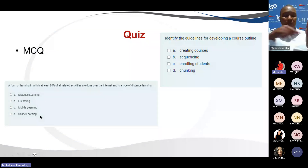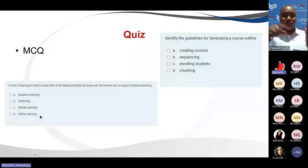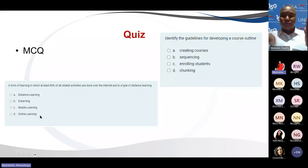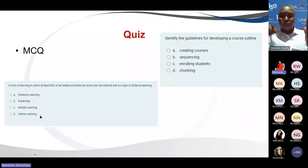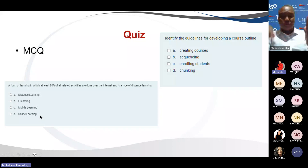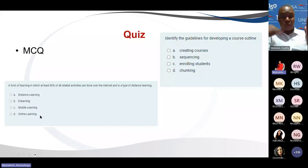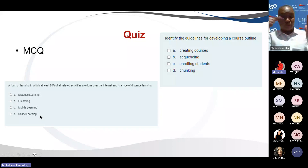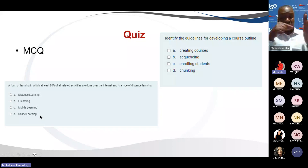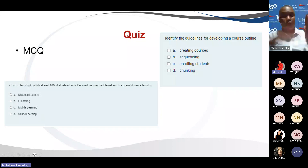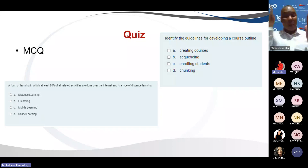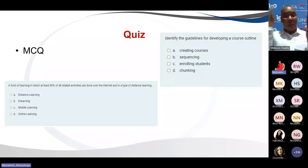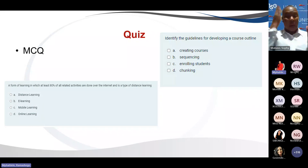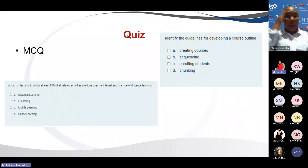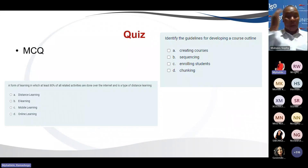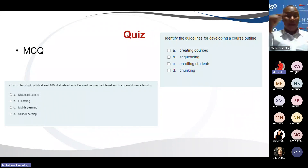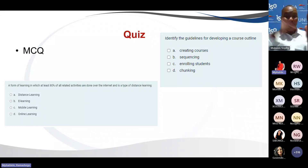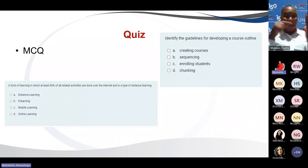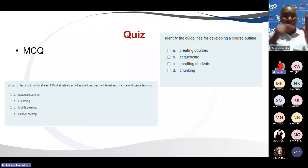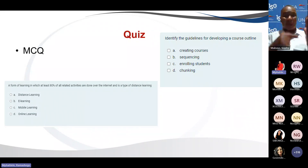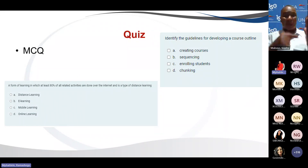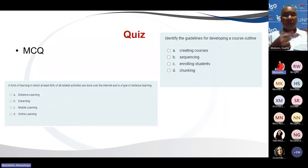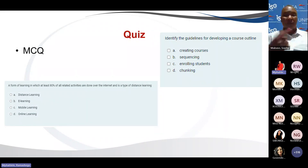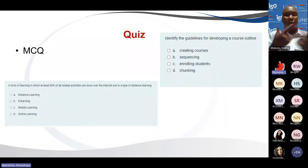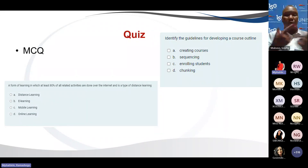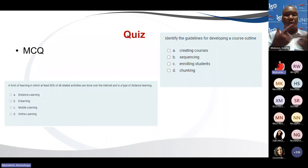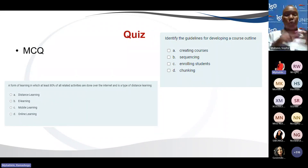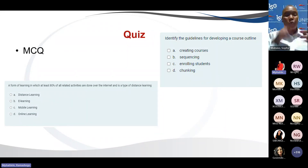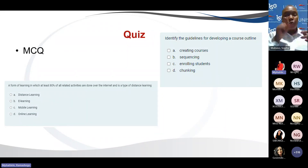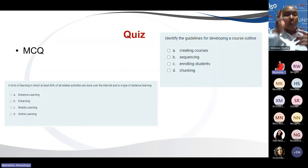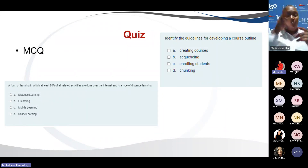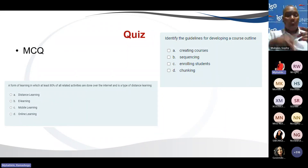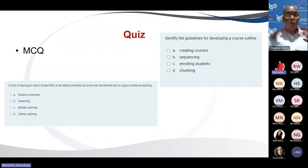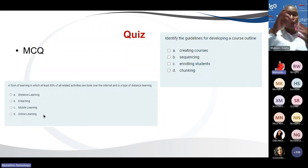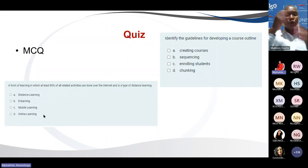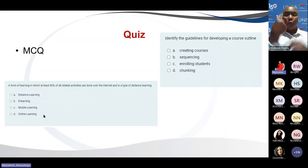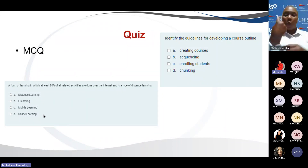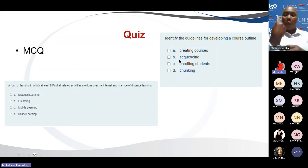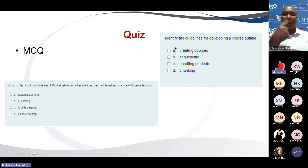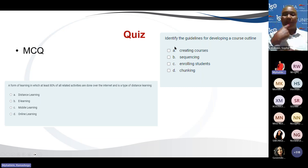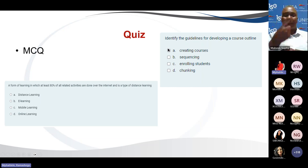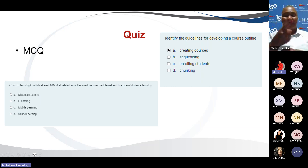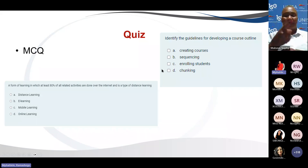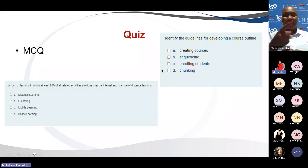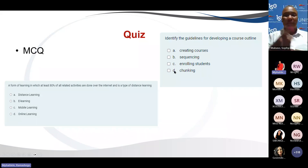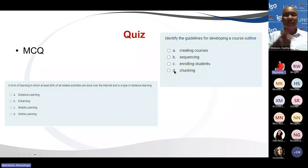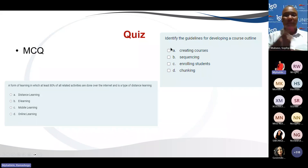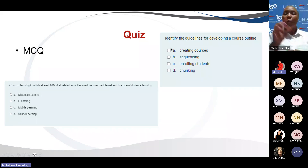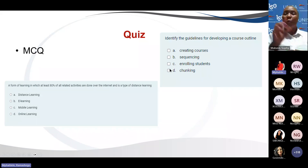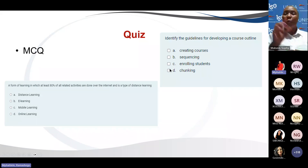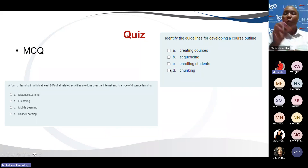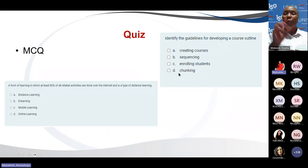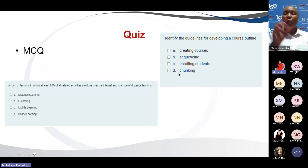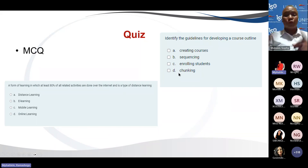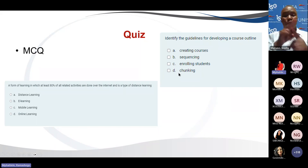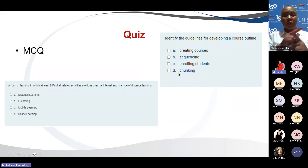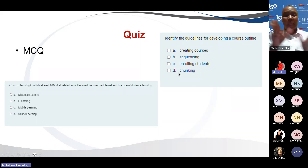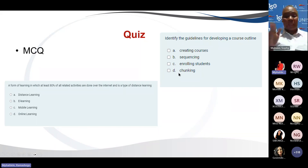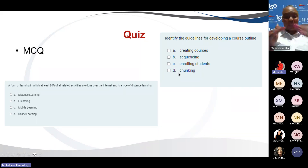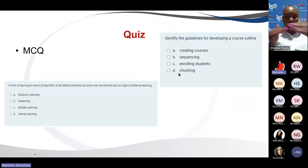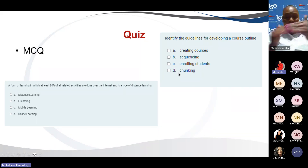that this is where you are going to choose only one answer. And where you see check